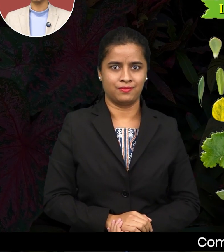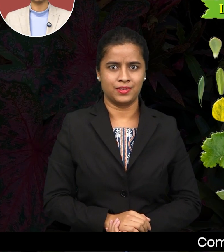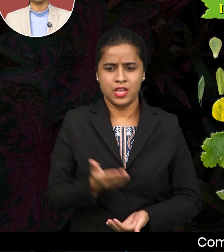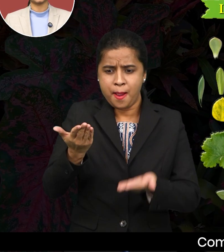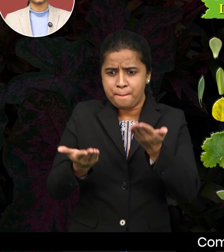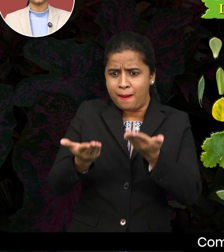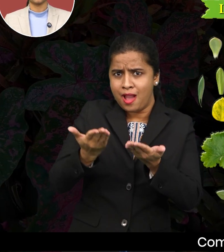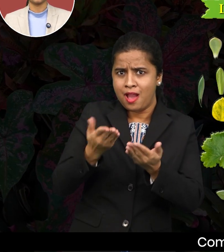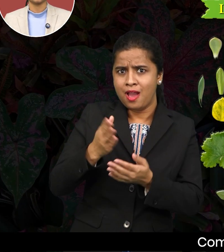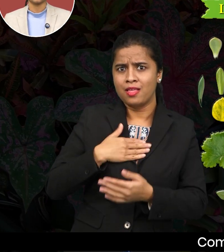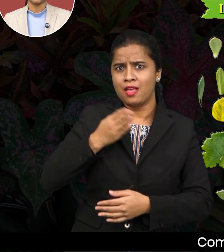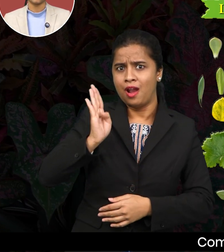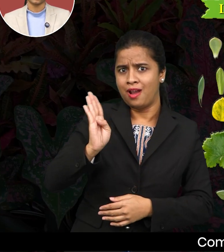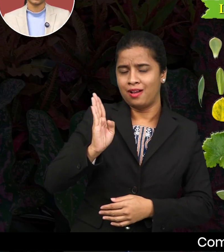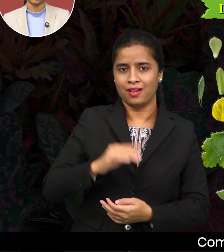Compare the leaves.